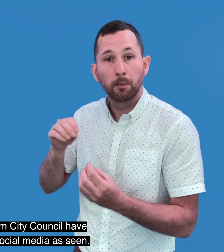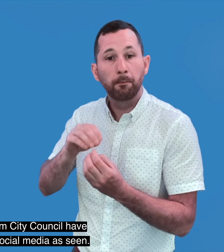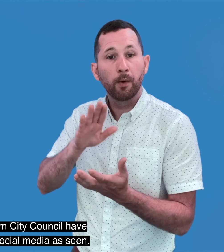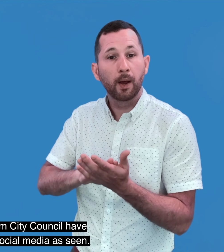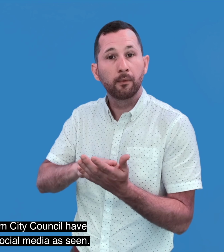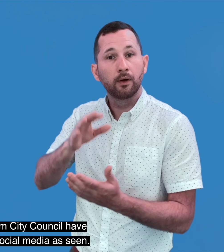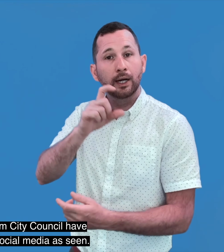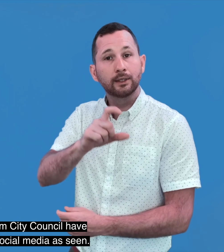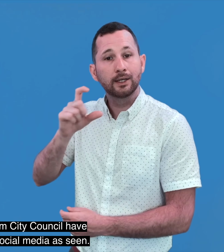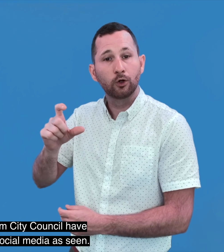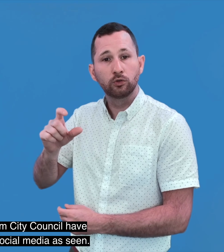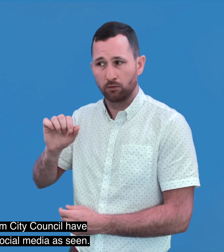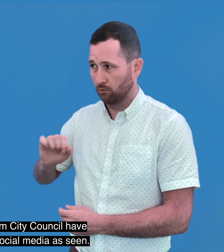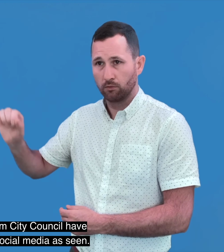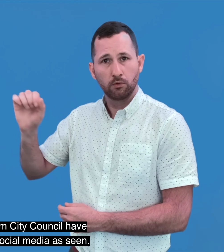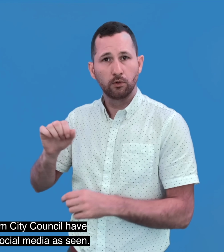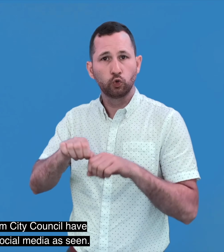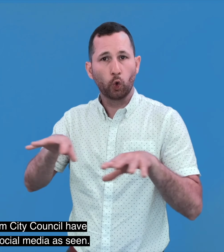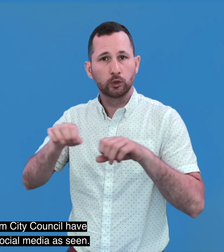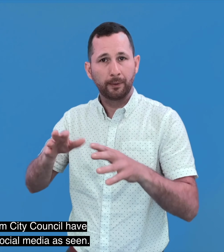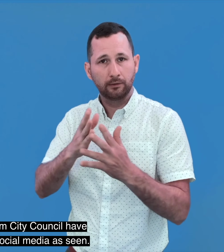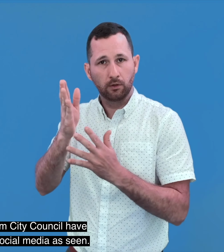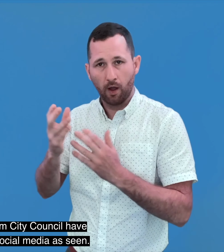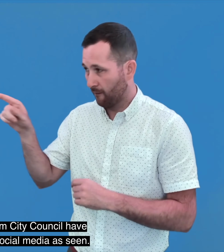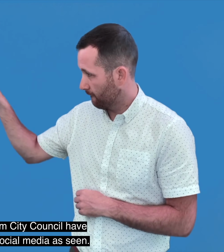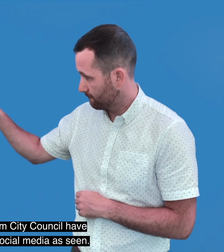Birmingham City Council have their own social media, as seen.